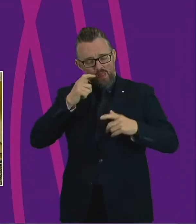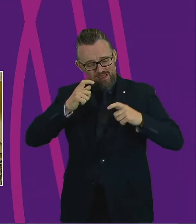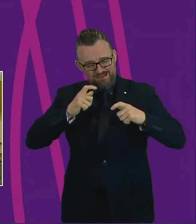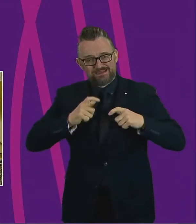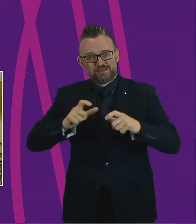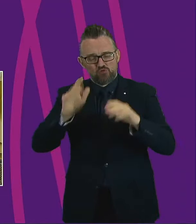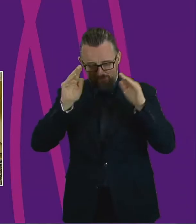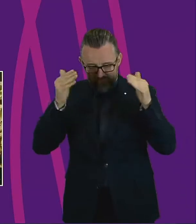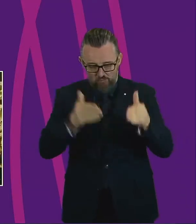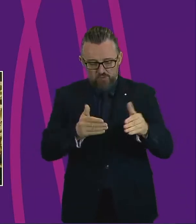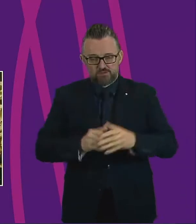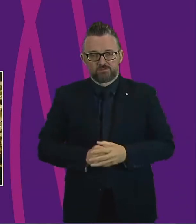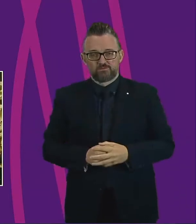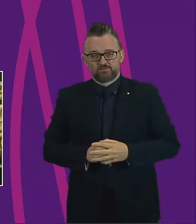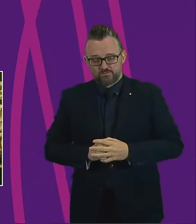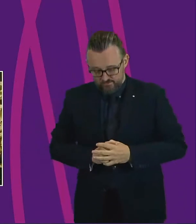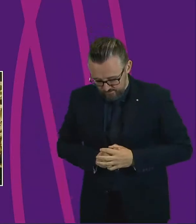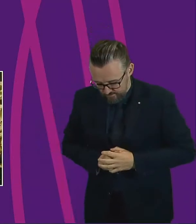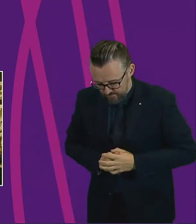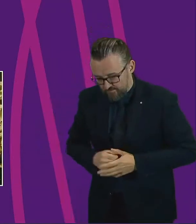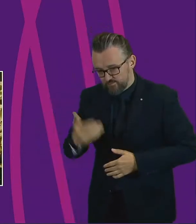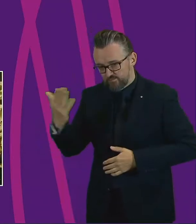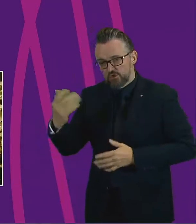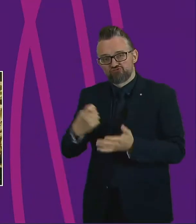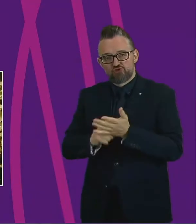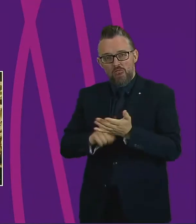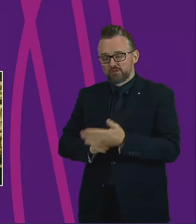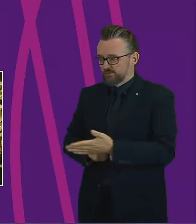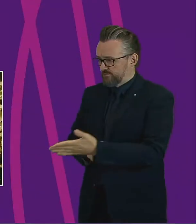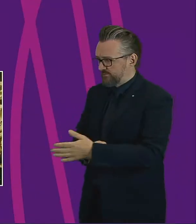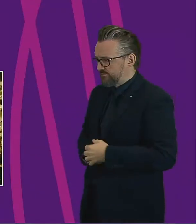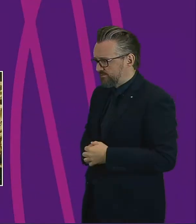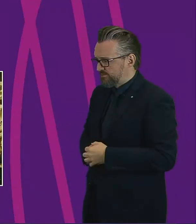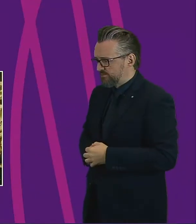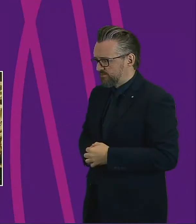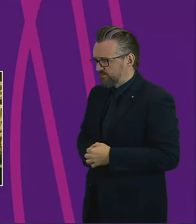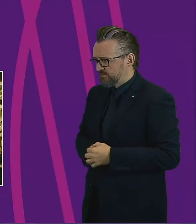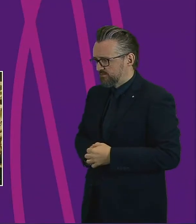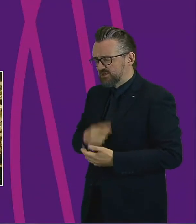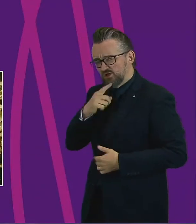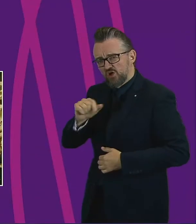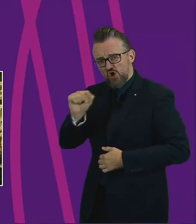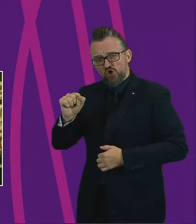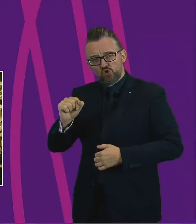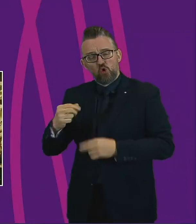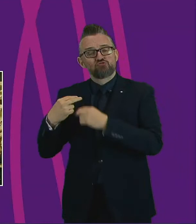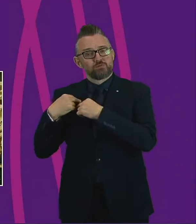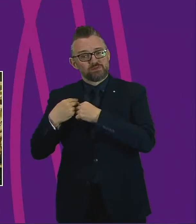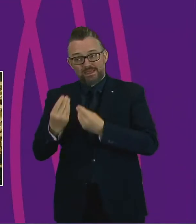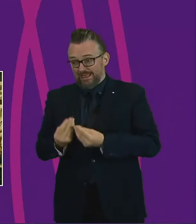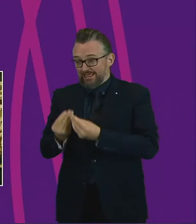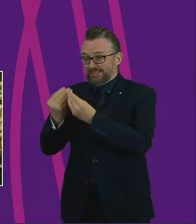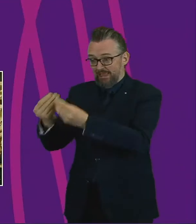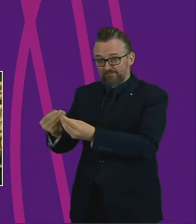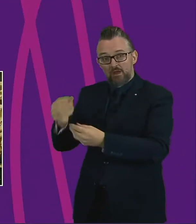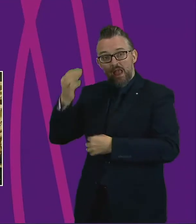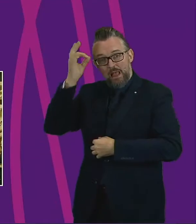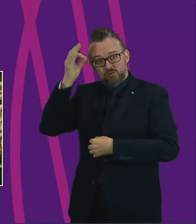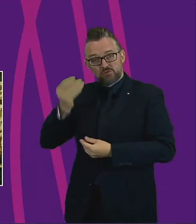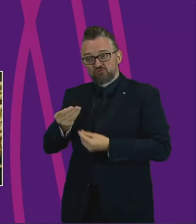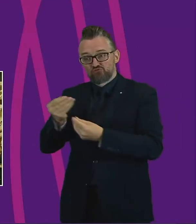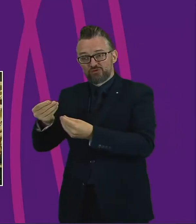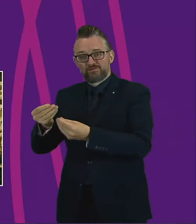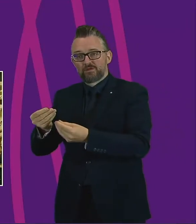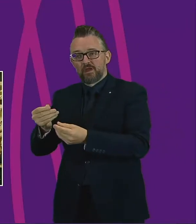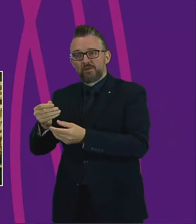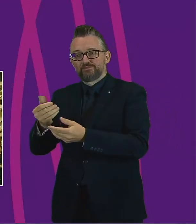to focus on. Richard Leonard. But it's also your responsibility to give local councils the resources they need to restart our